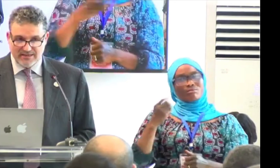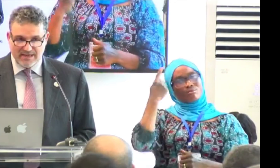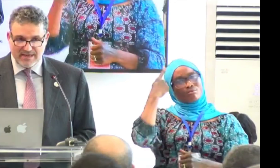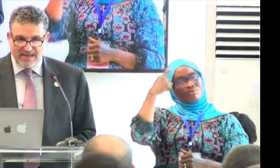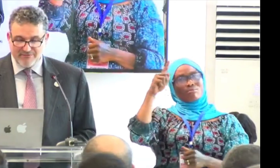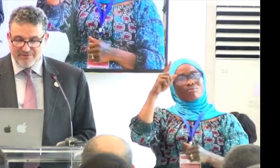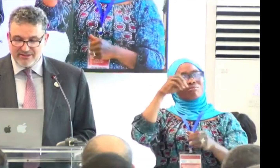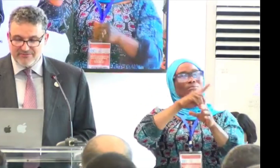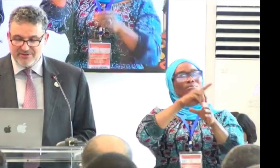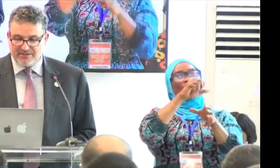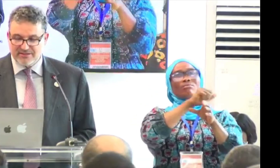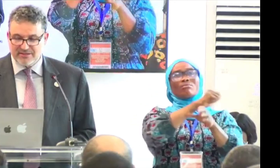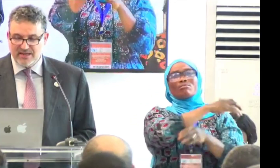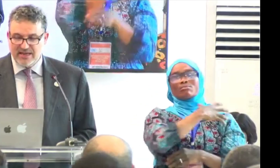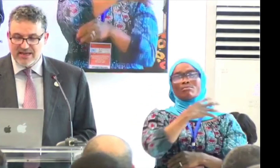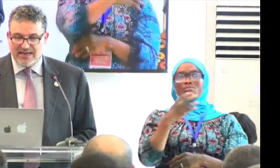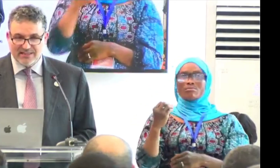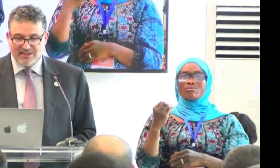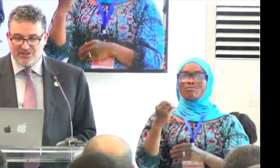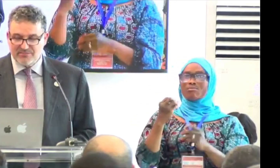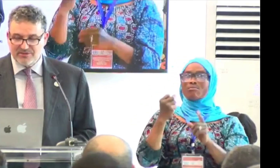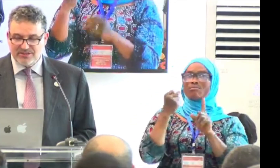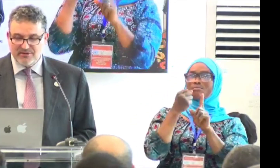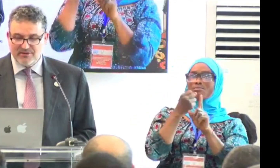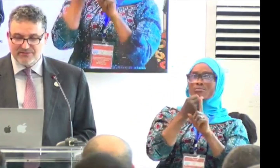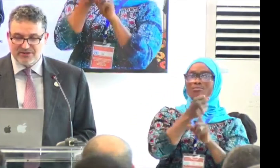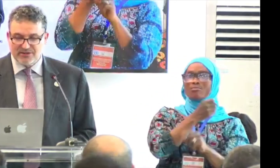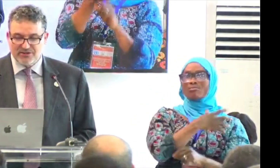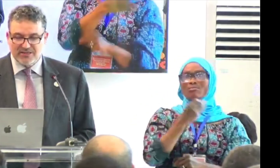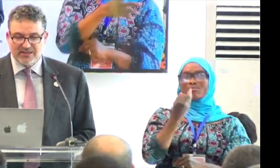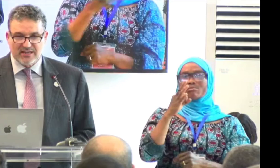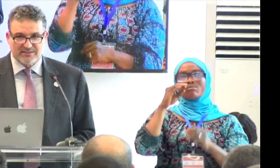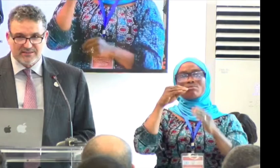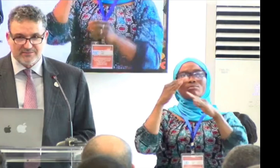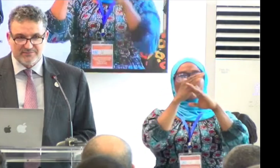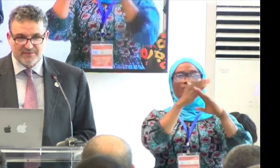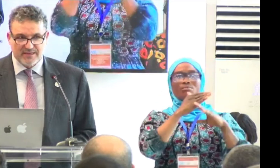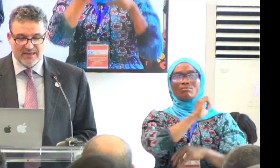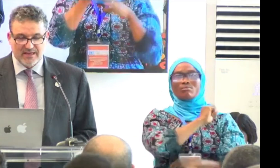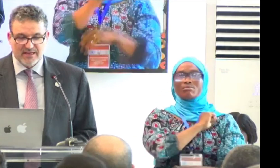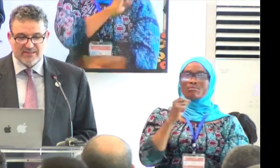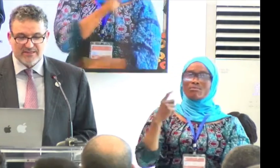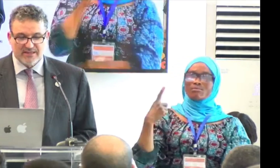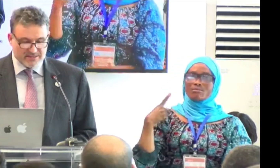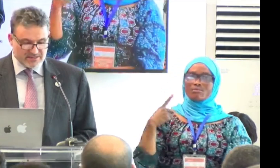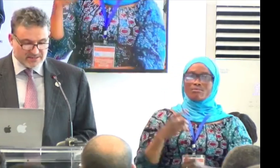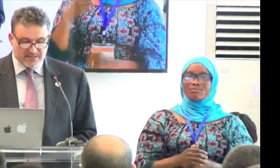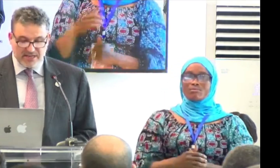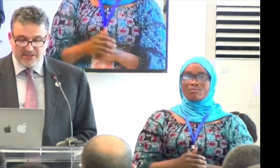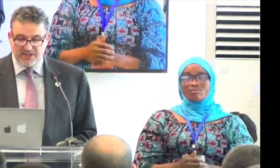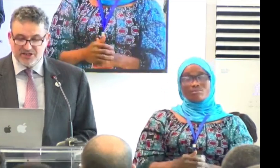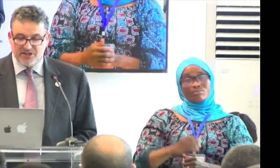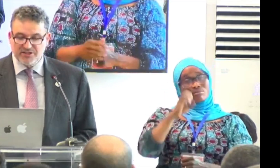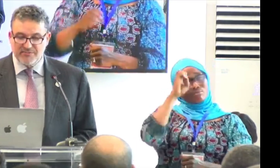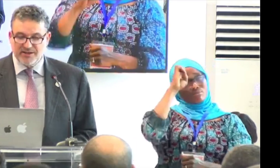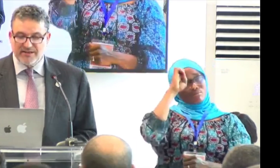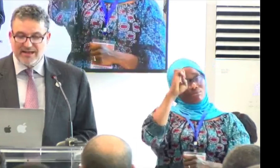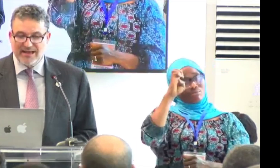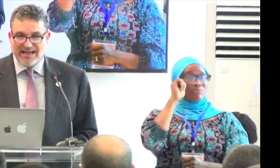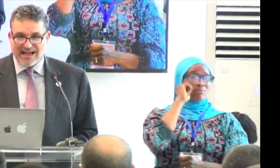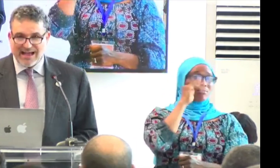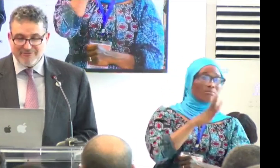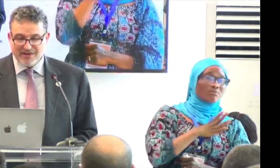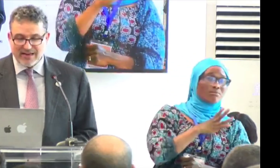credibility, effectiveness, and legitimacy of the Security Council. Excellencies, ladies and